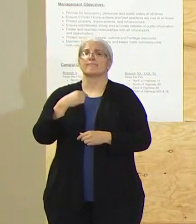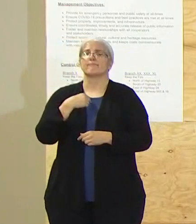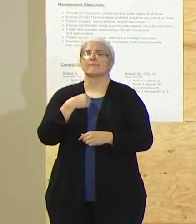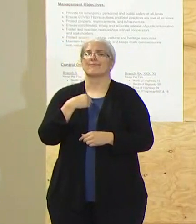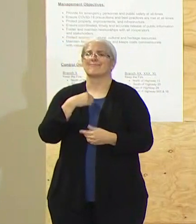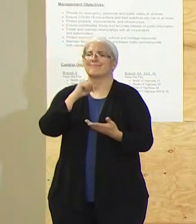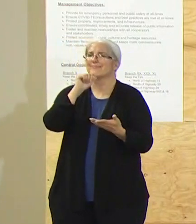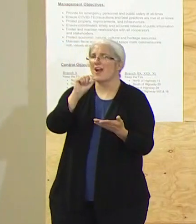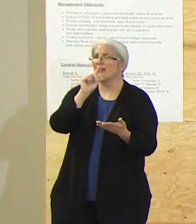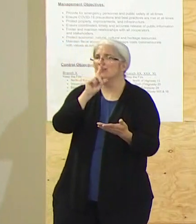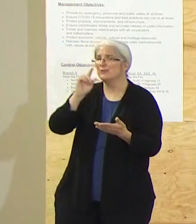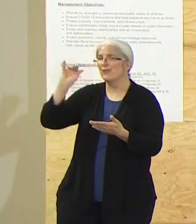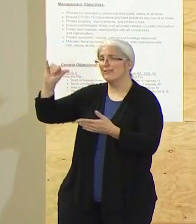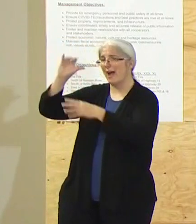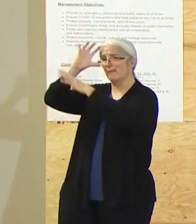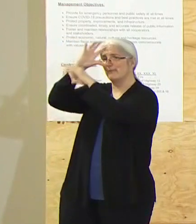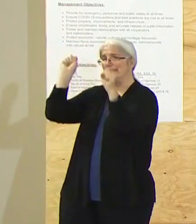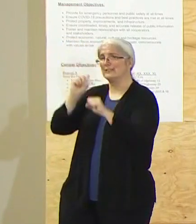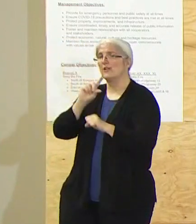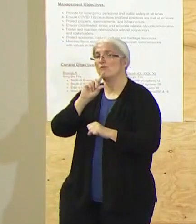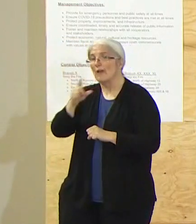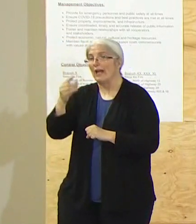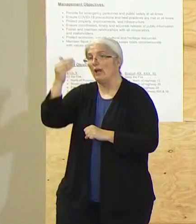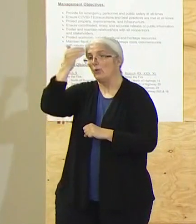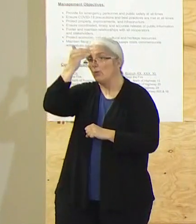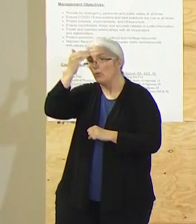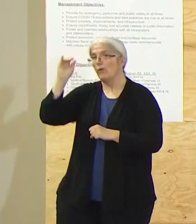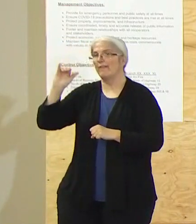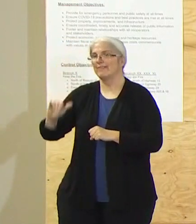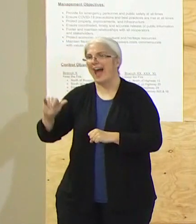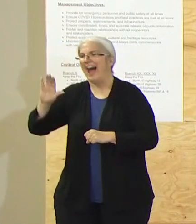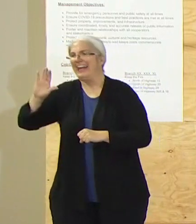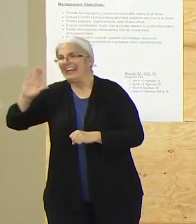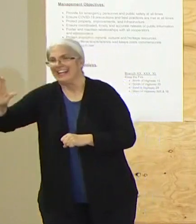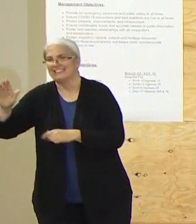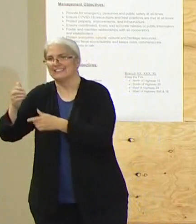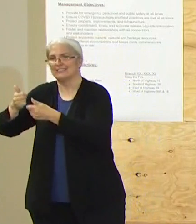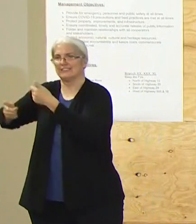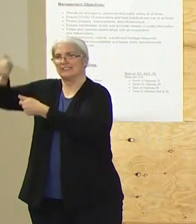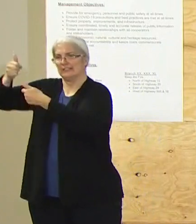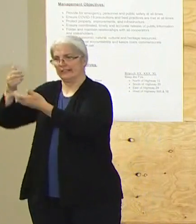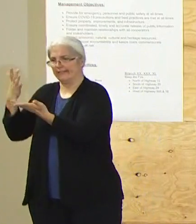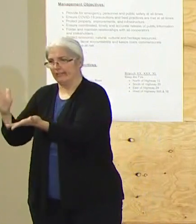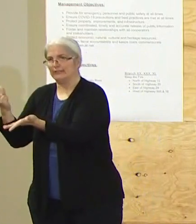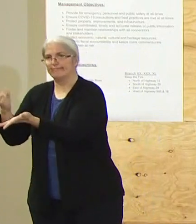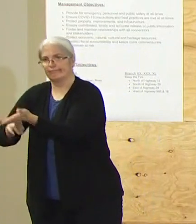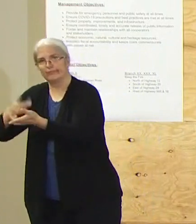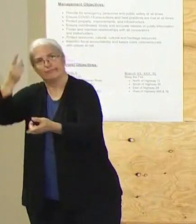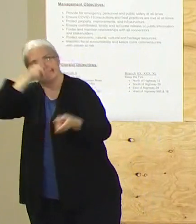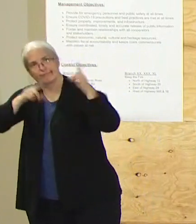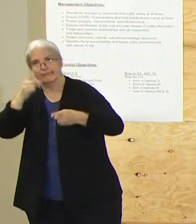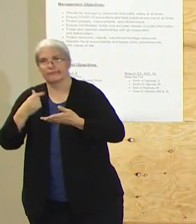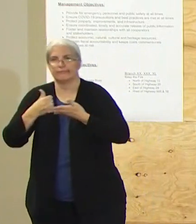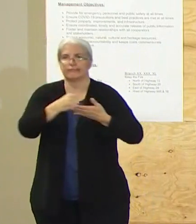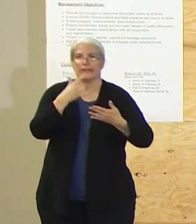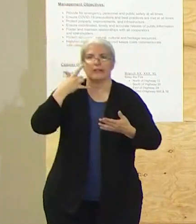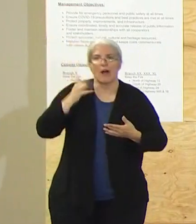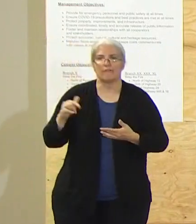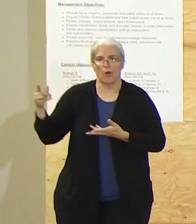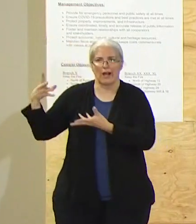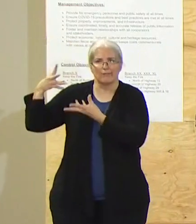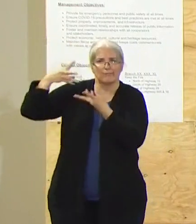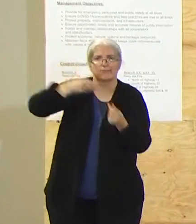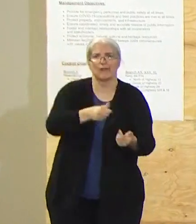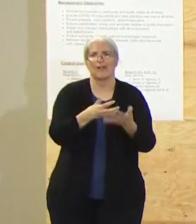his administration signed with the state of California to collectively invest an unprecedented amount of resources to address